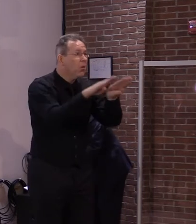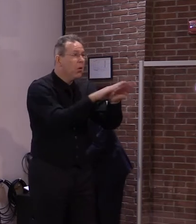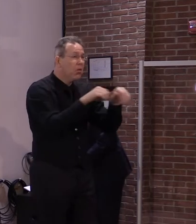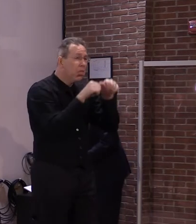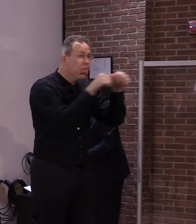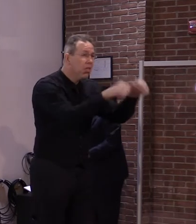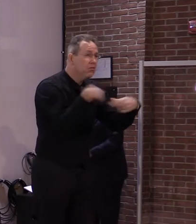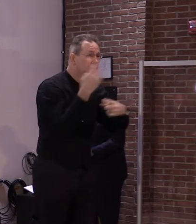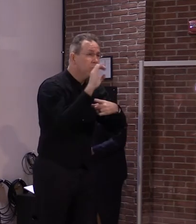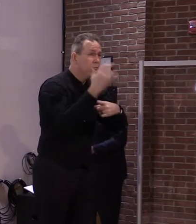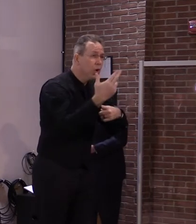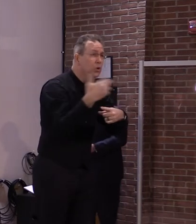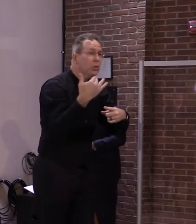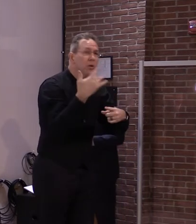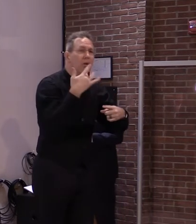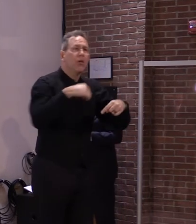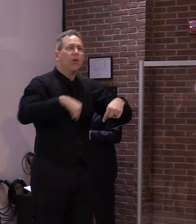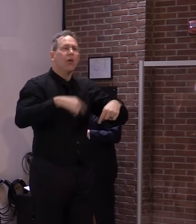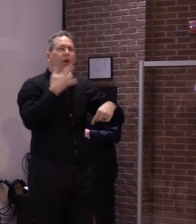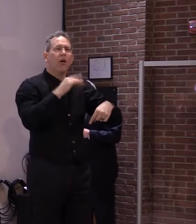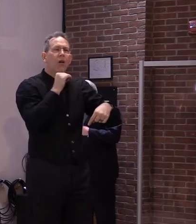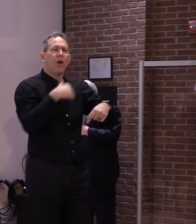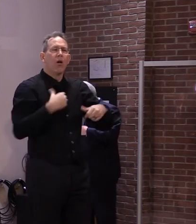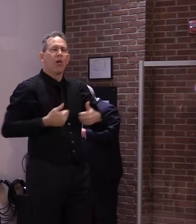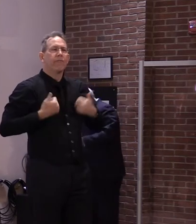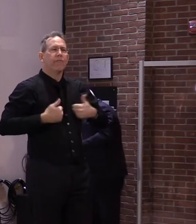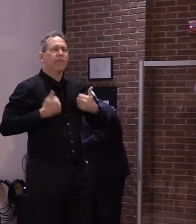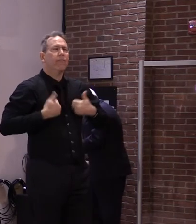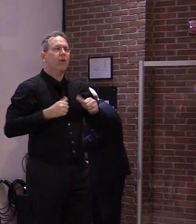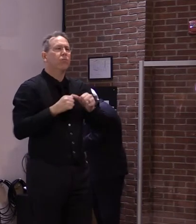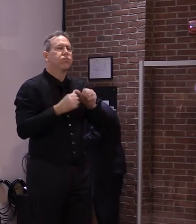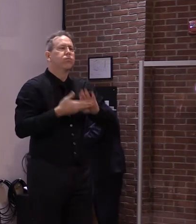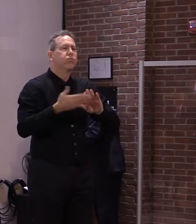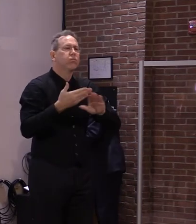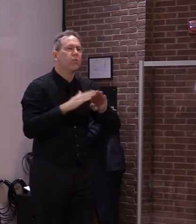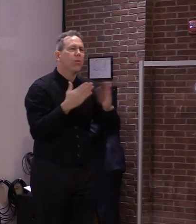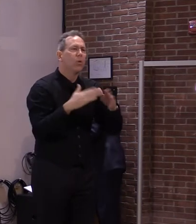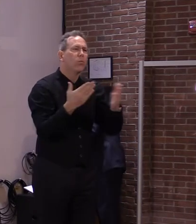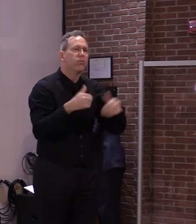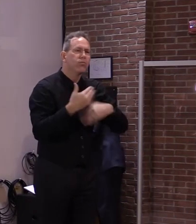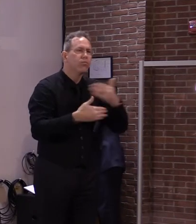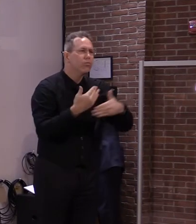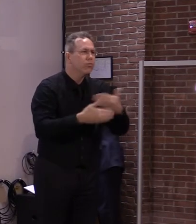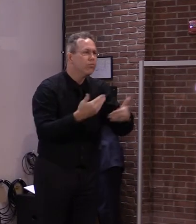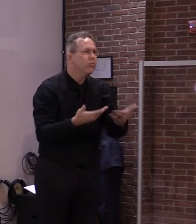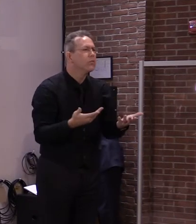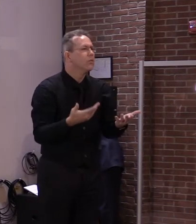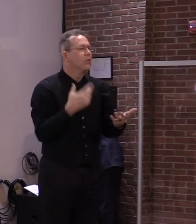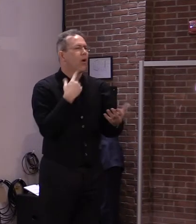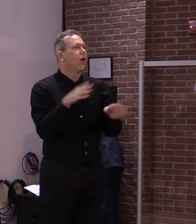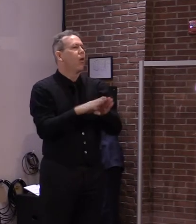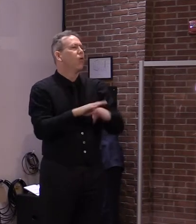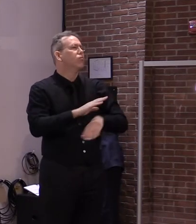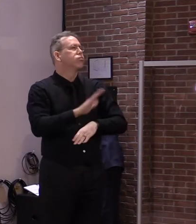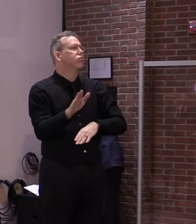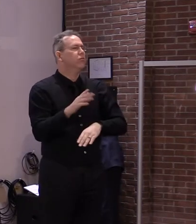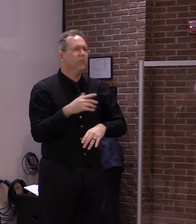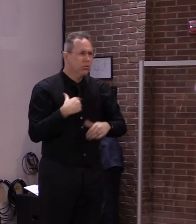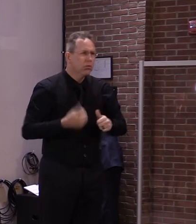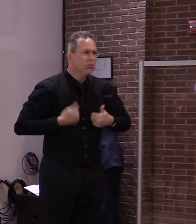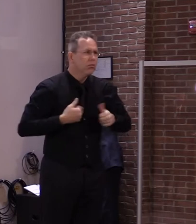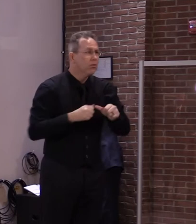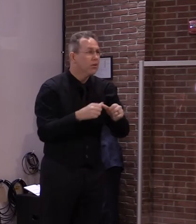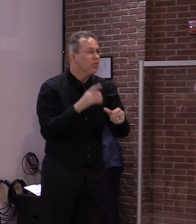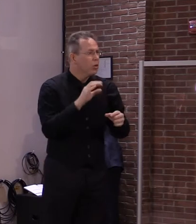said we have a lot of work to do in the coming months to address the needs of our students the impact of this emergency has not been the same for all students and we need to